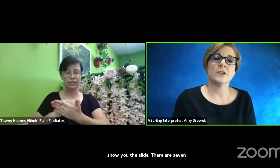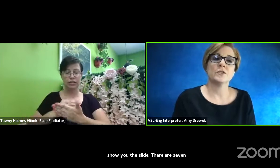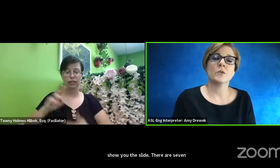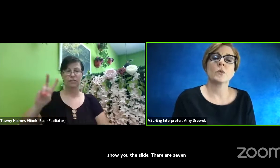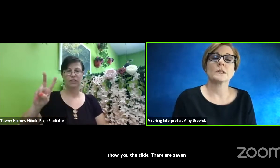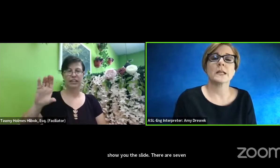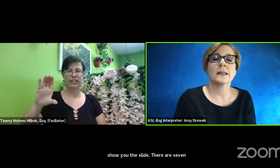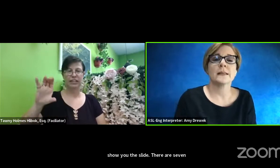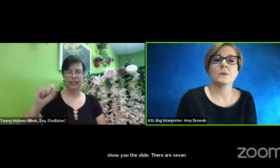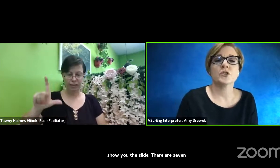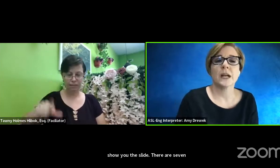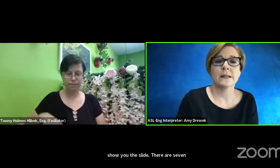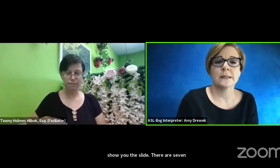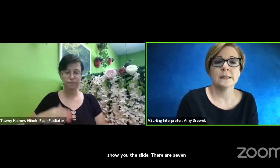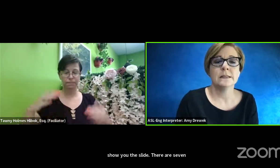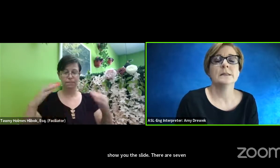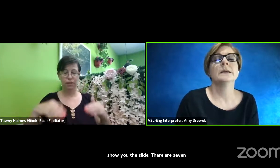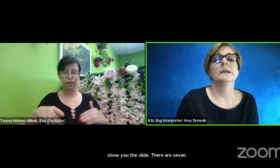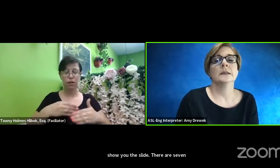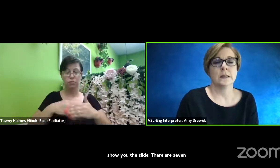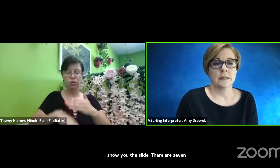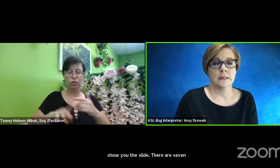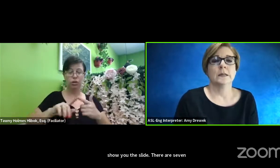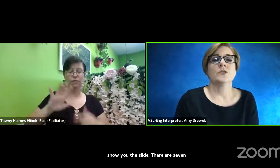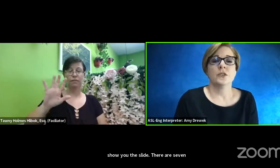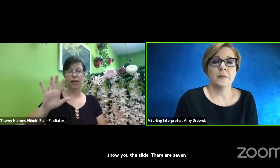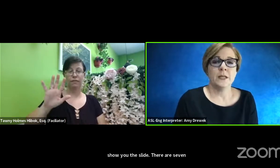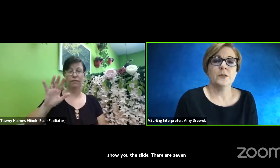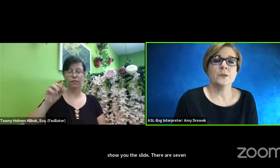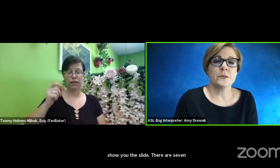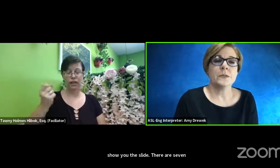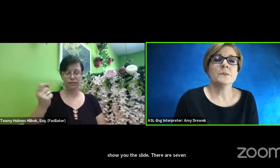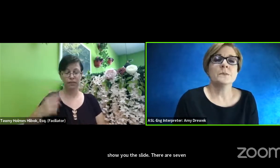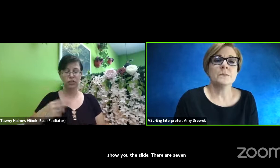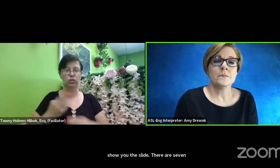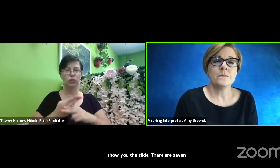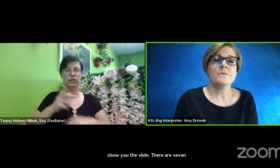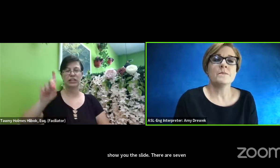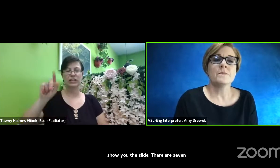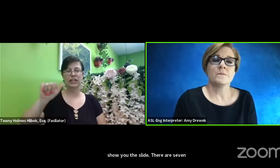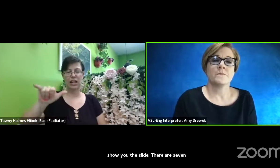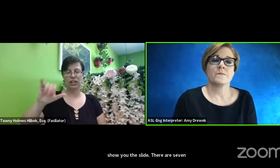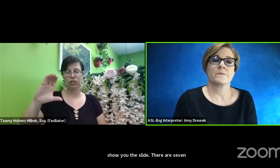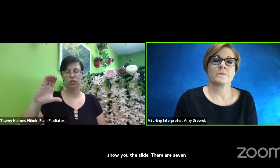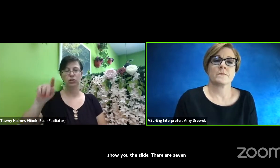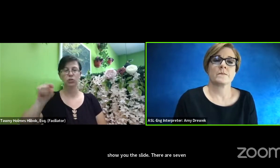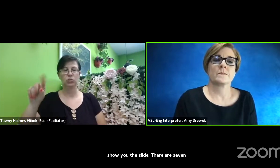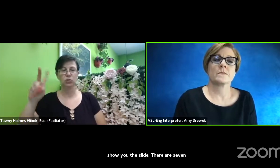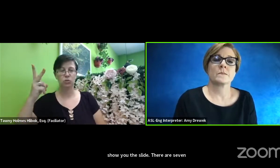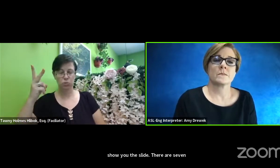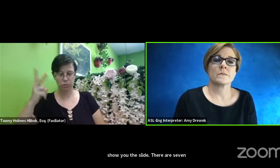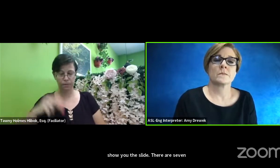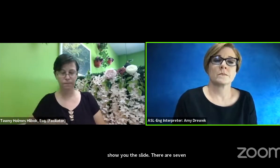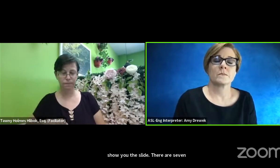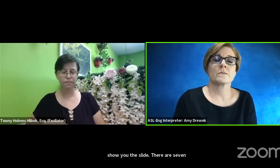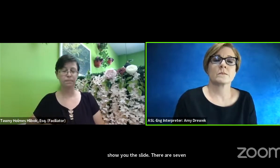Visual communication or sign language checklists should be used.